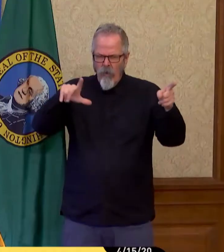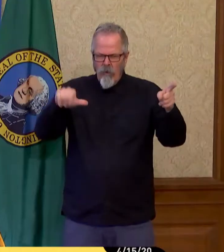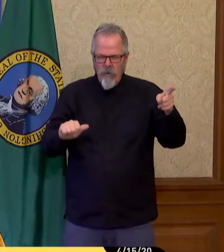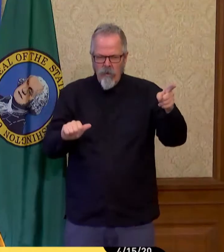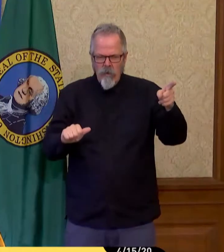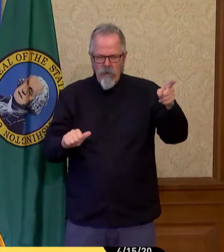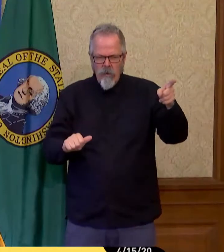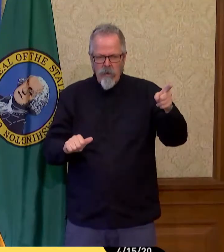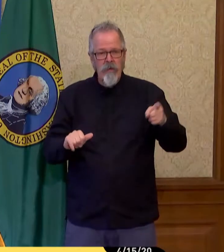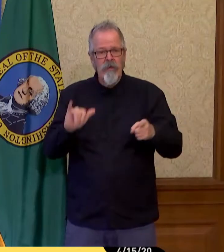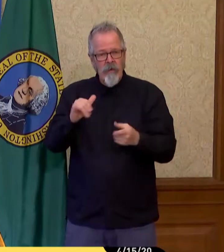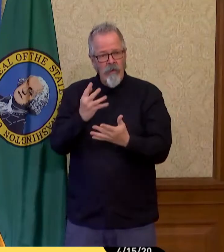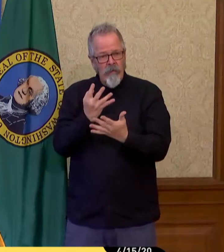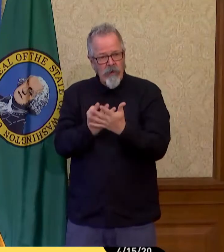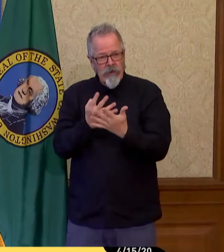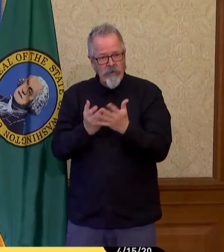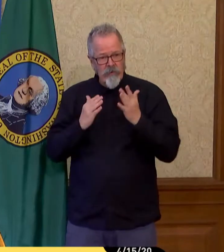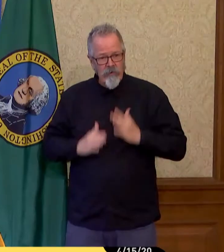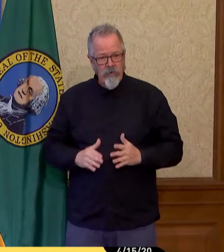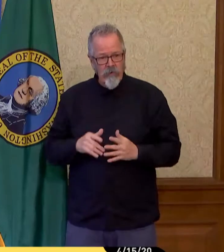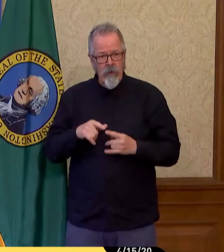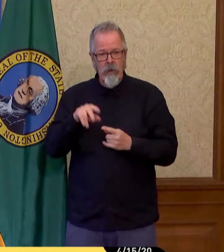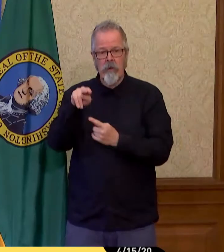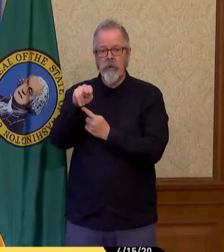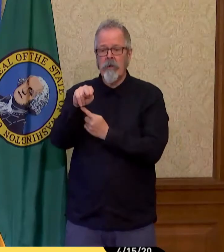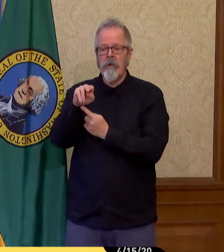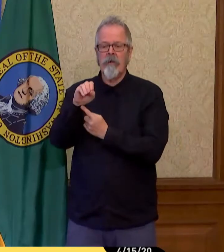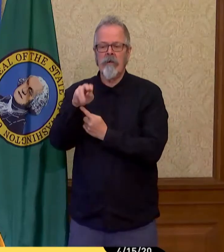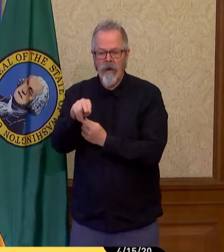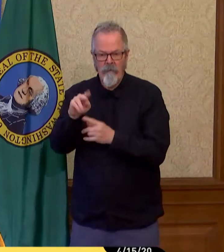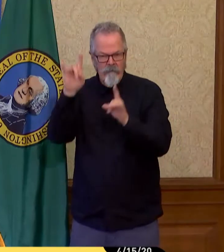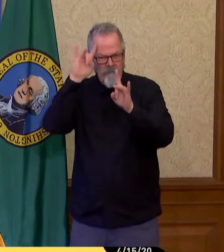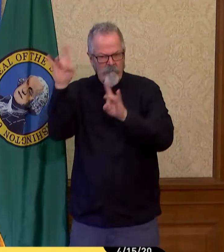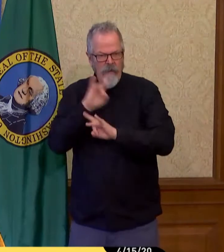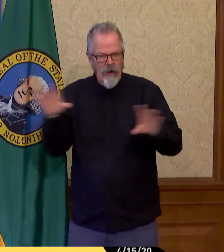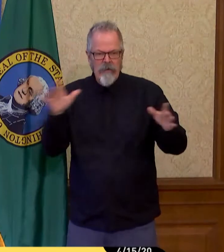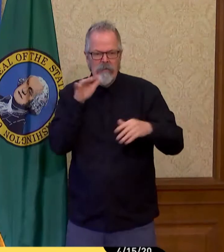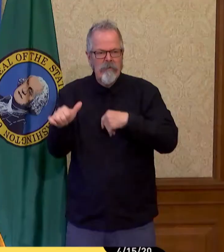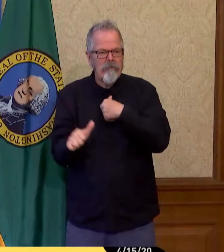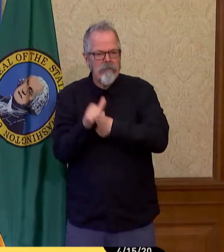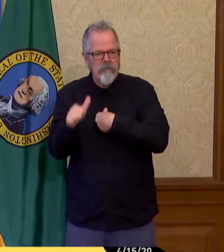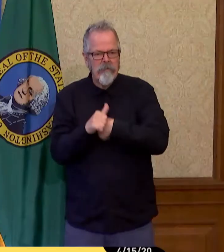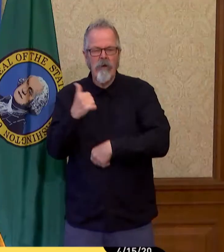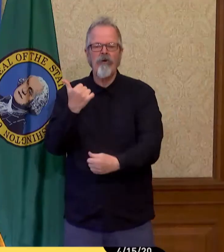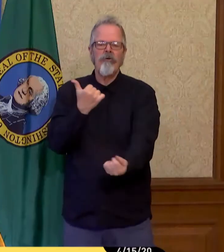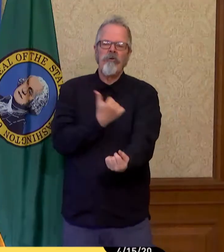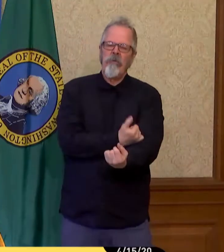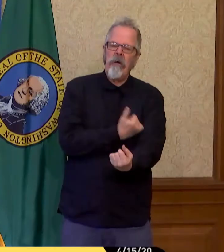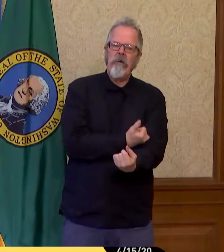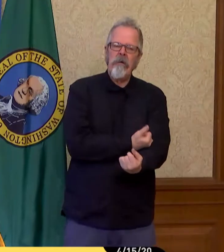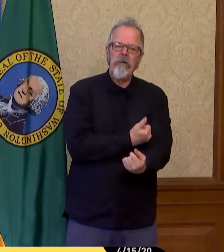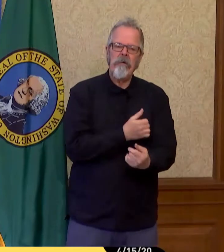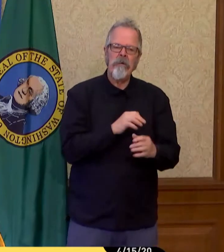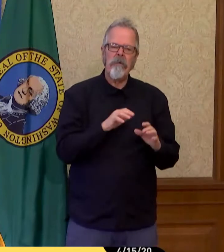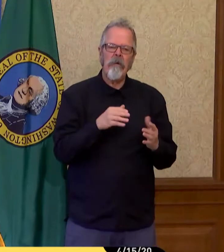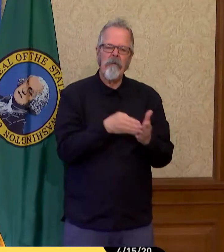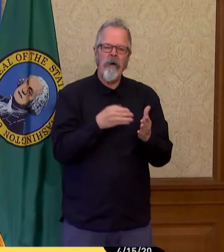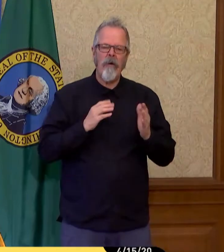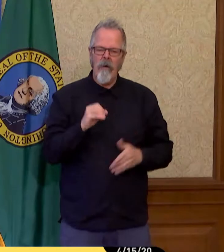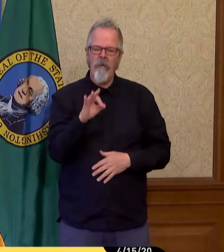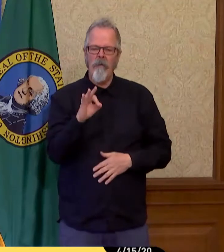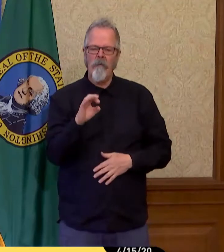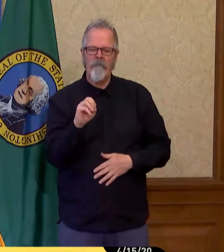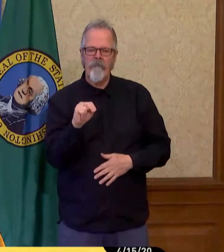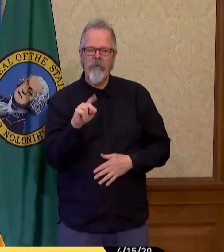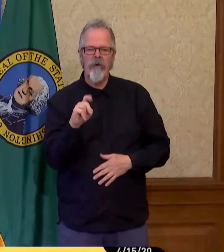over COVID-19. And he went and allegedly shot and killed someone. And so I imagine that the family of his alleged victim is going to